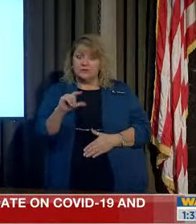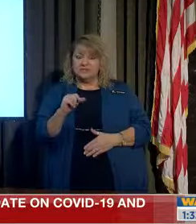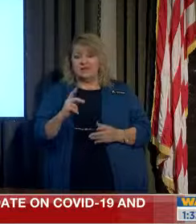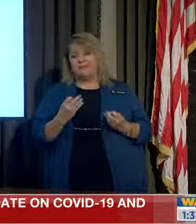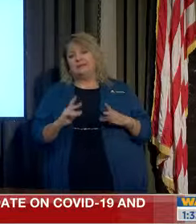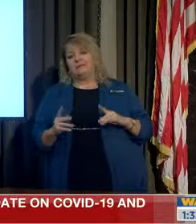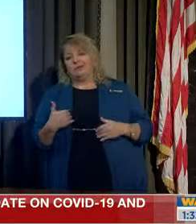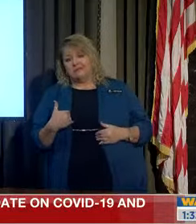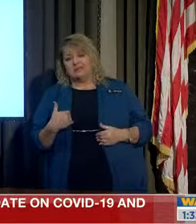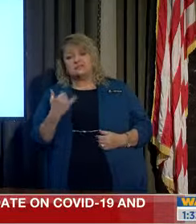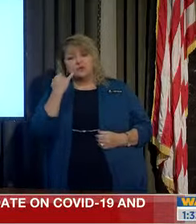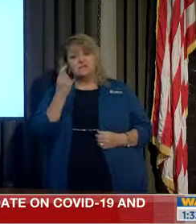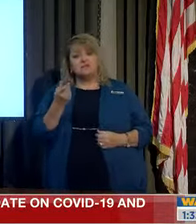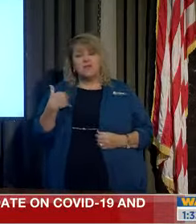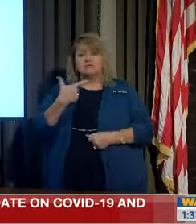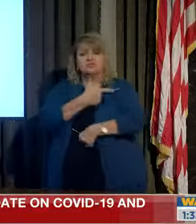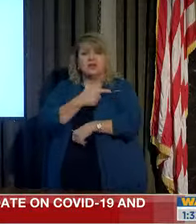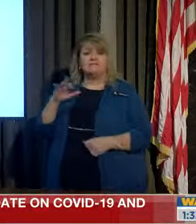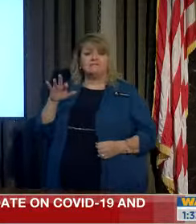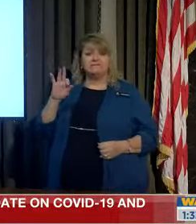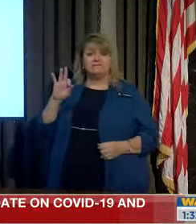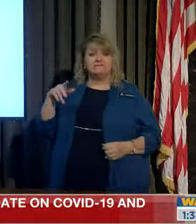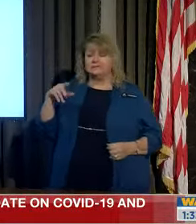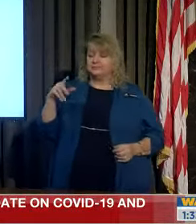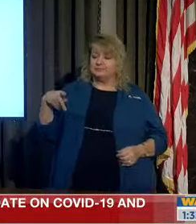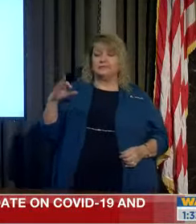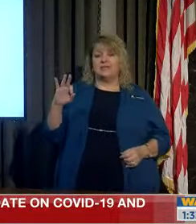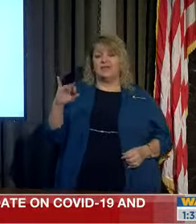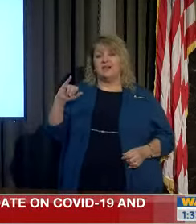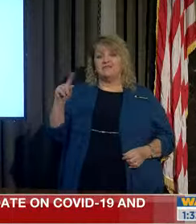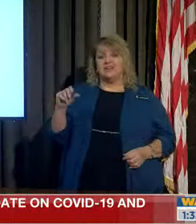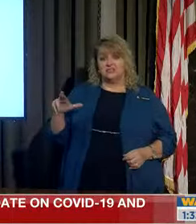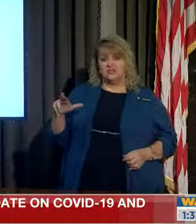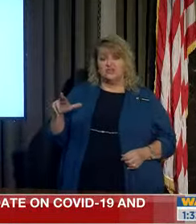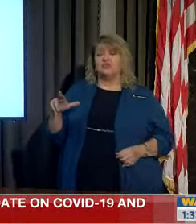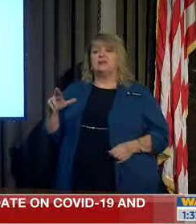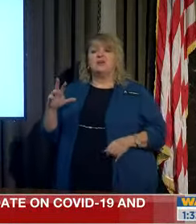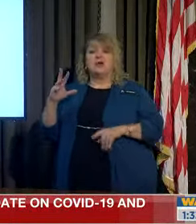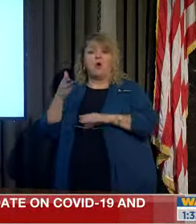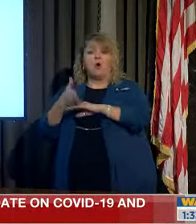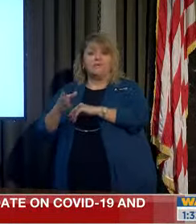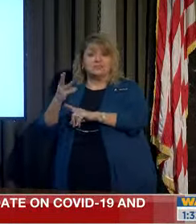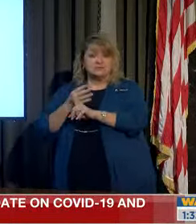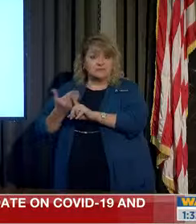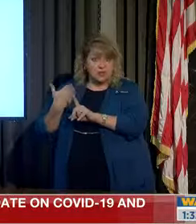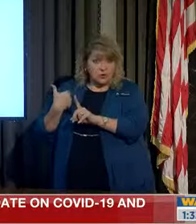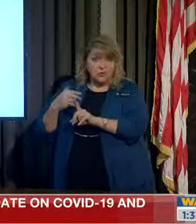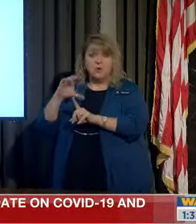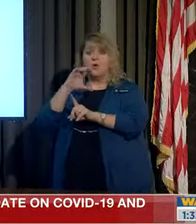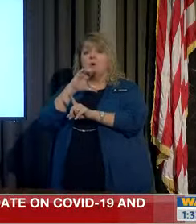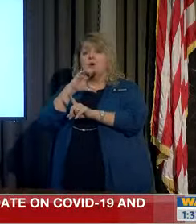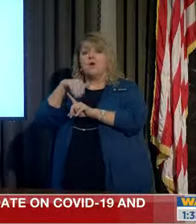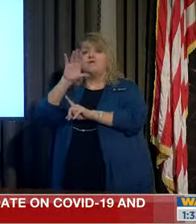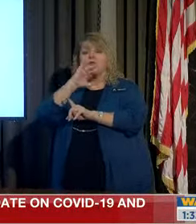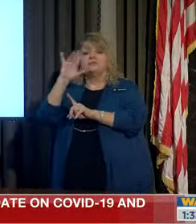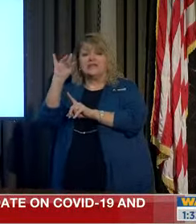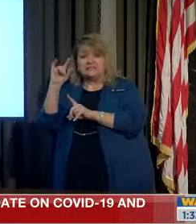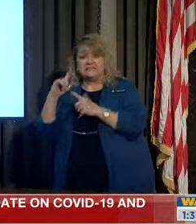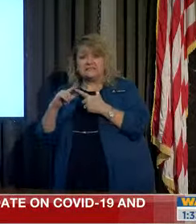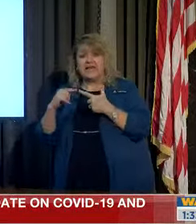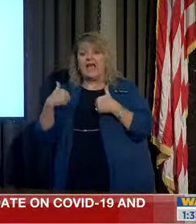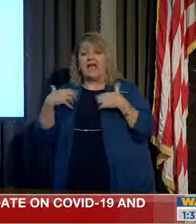got Pfizer more than 6 months ago, and you're over 18, and you have an underlying condition, you are now